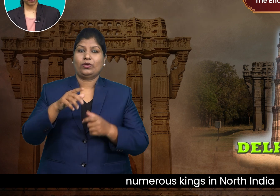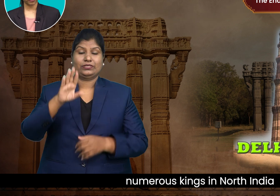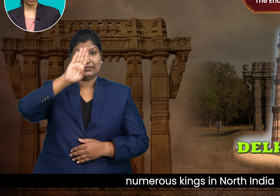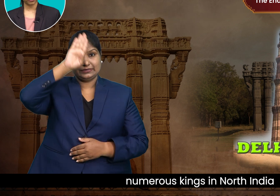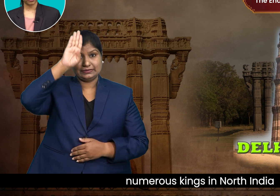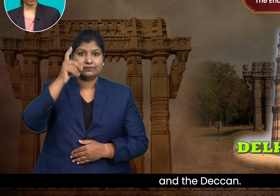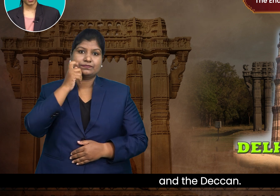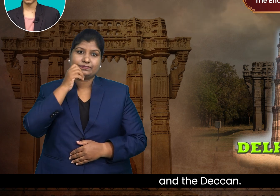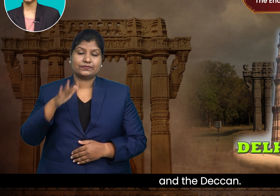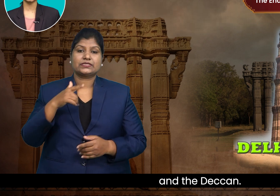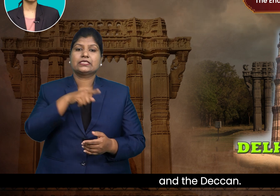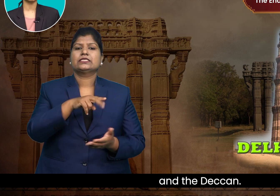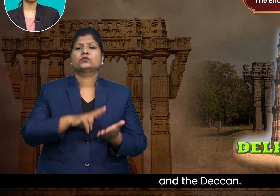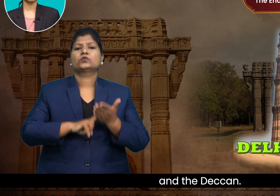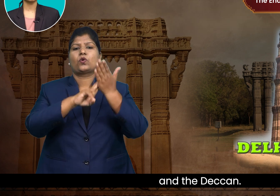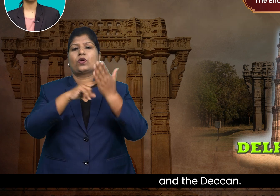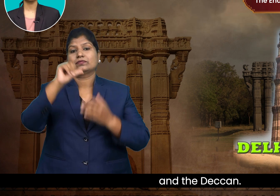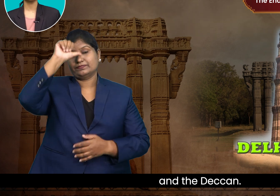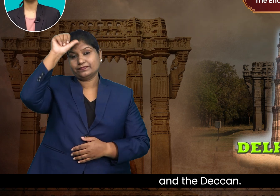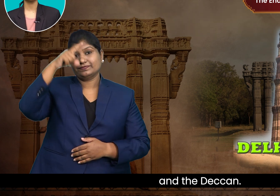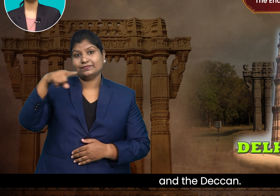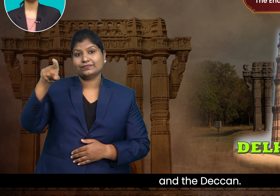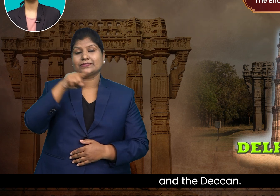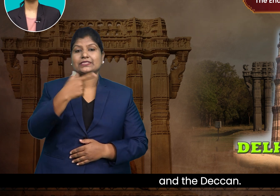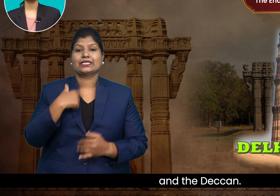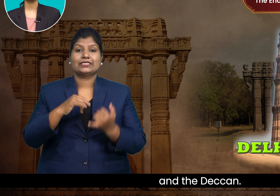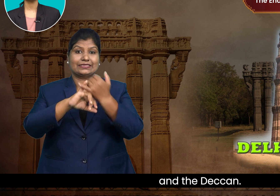India and the Deccan.